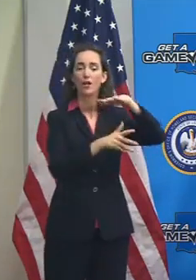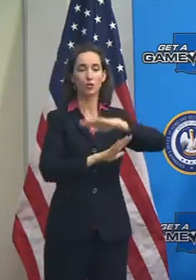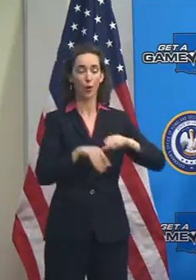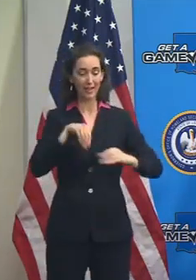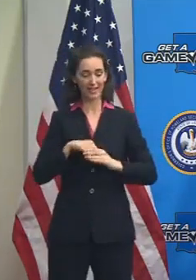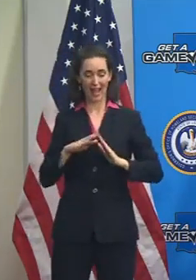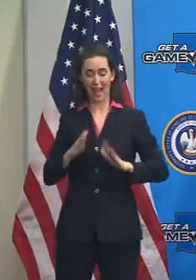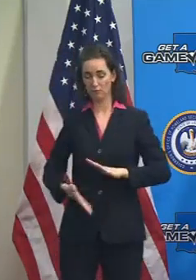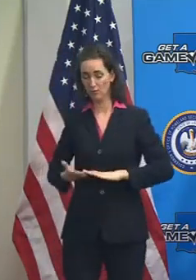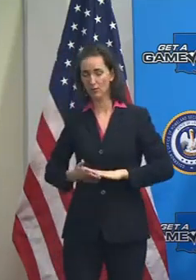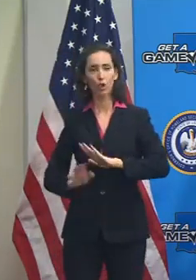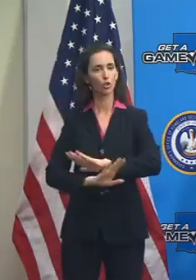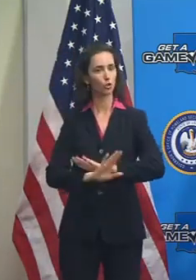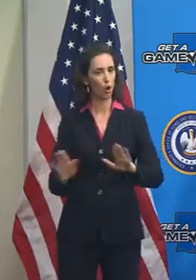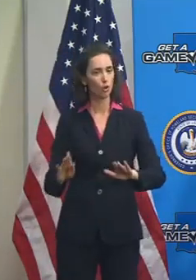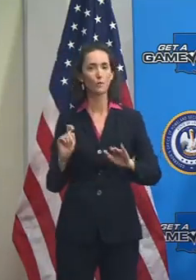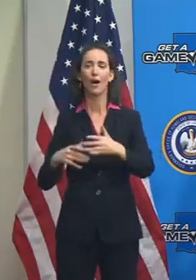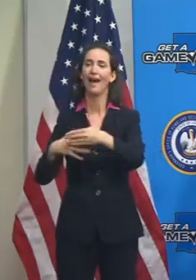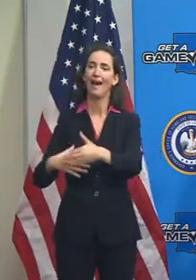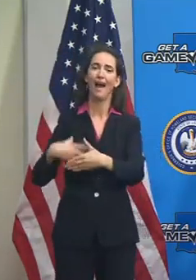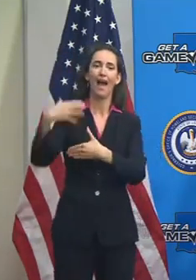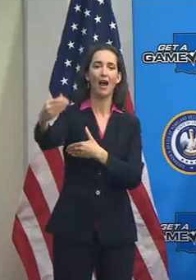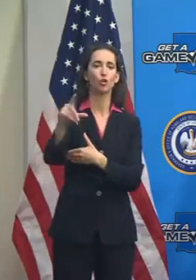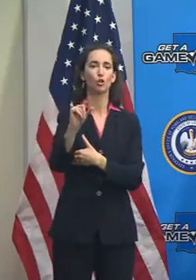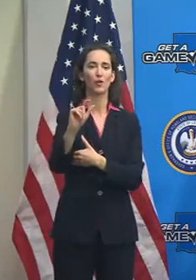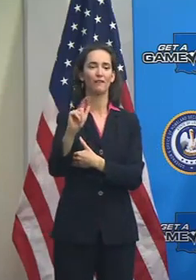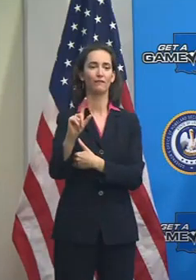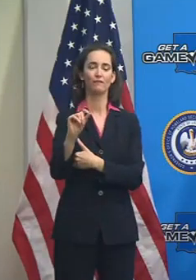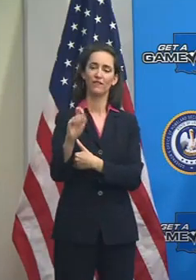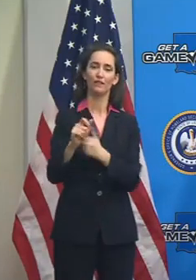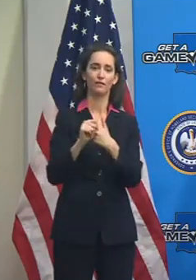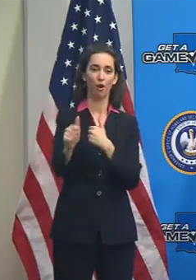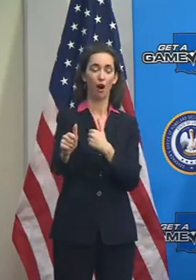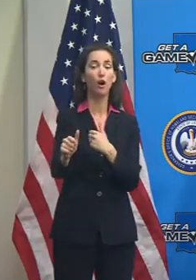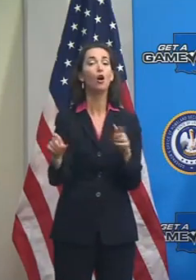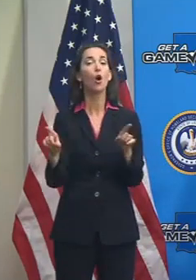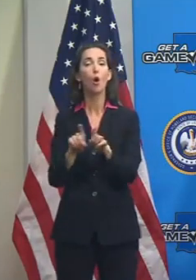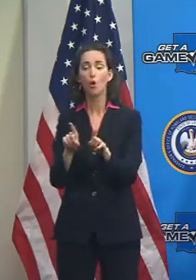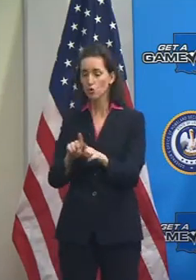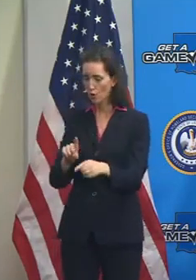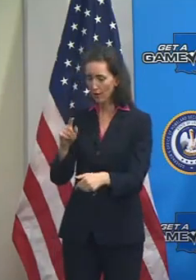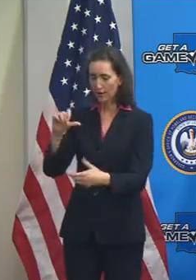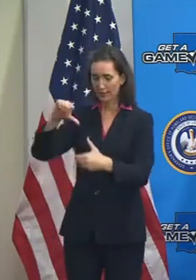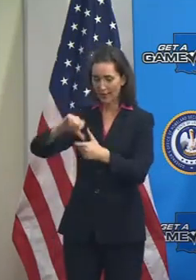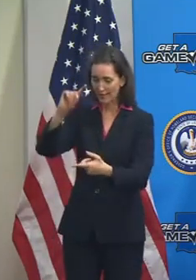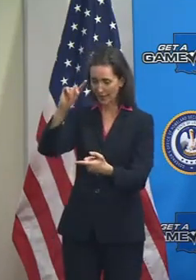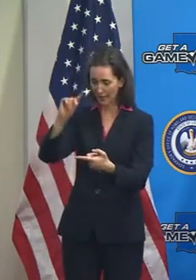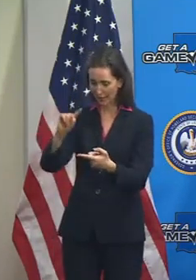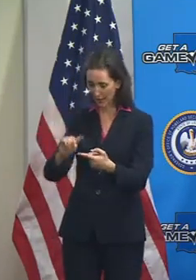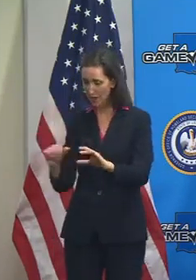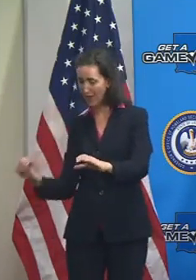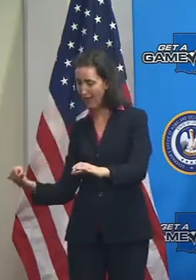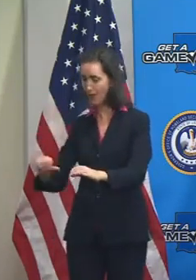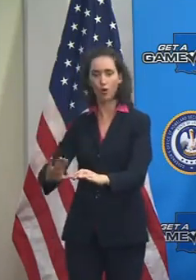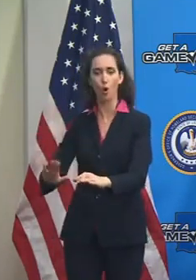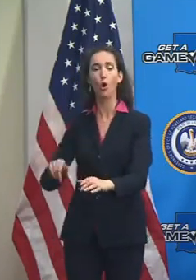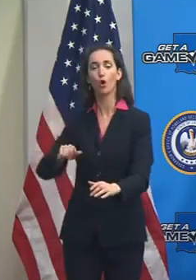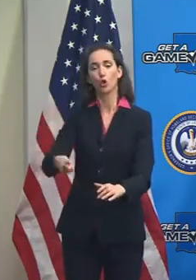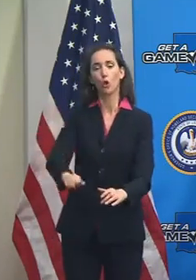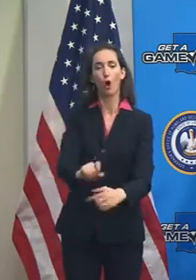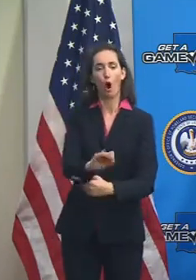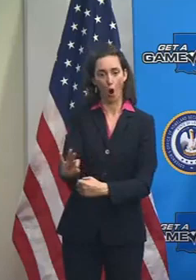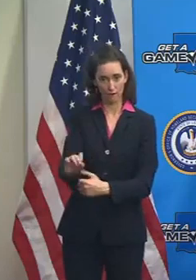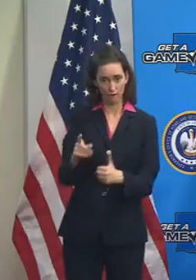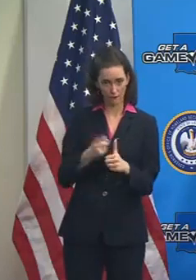home. And when you're going to fill the generator with fuel, please turn it off. Make sure that it cools down for about 20 minutes before you do